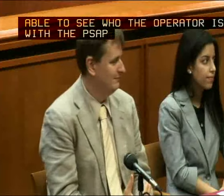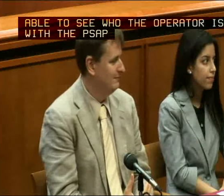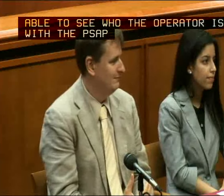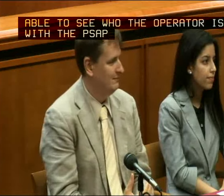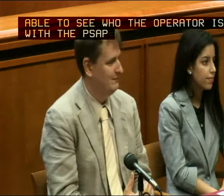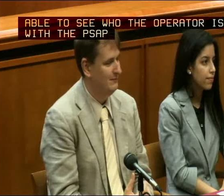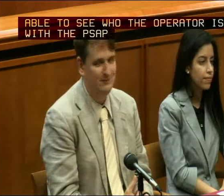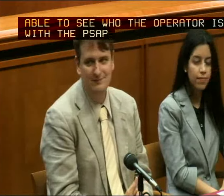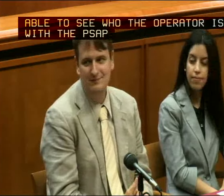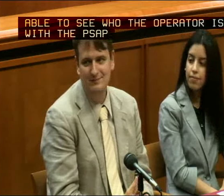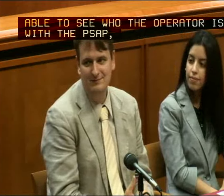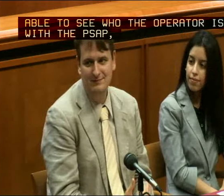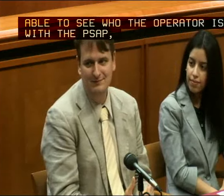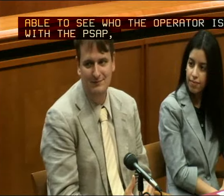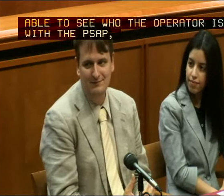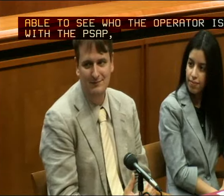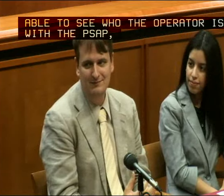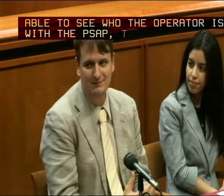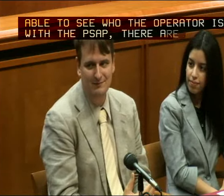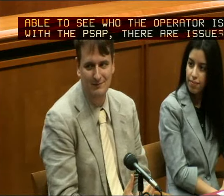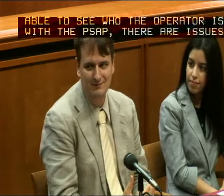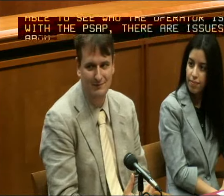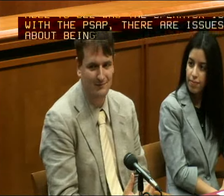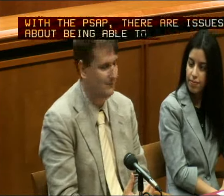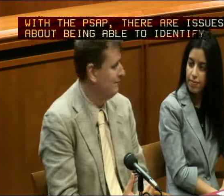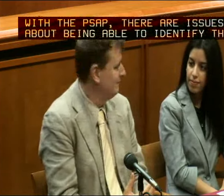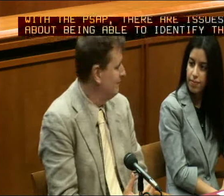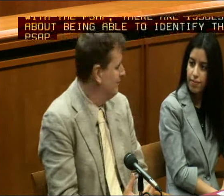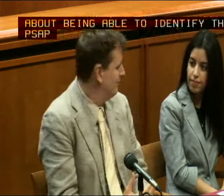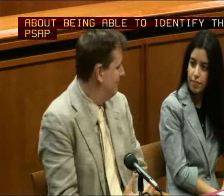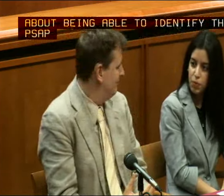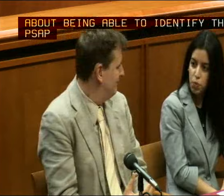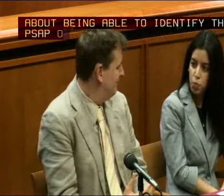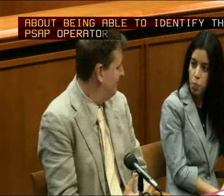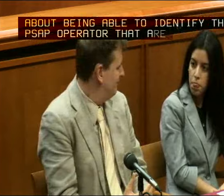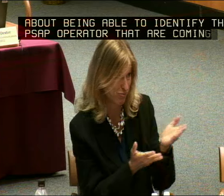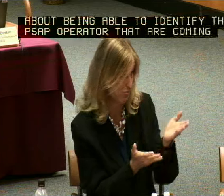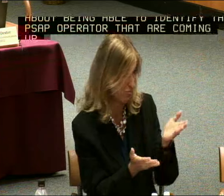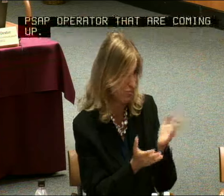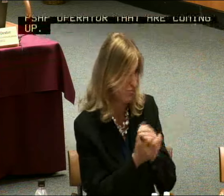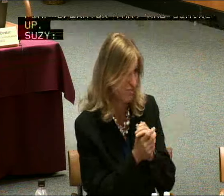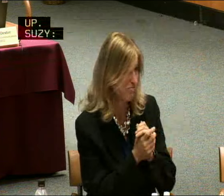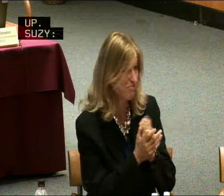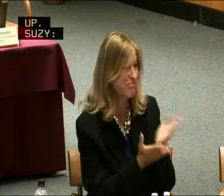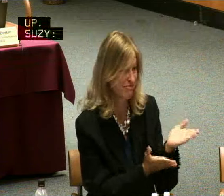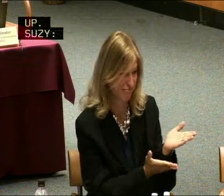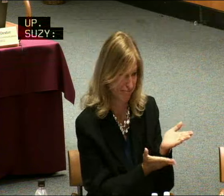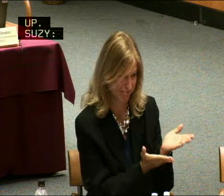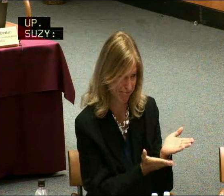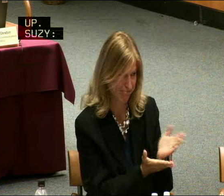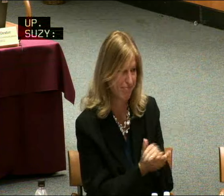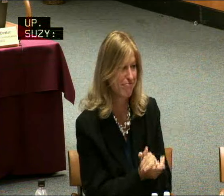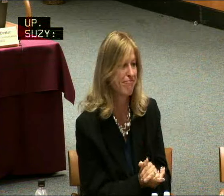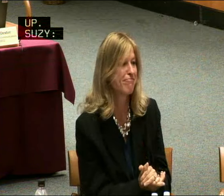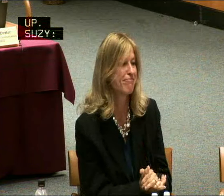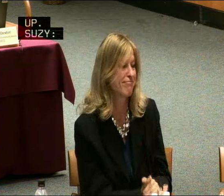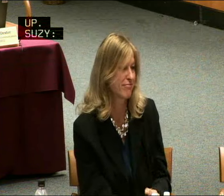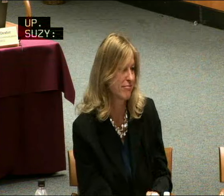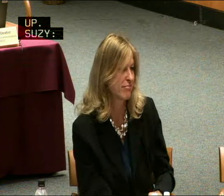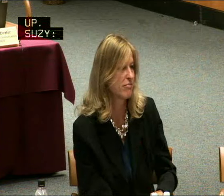are difficult to address. Thank you so much. Anything else that anyone would like to add?